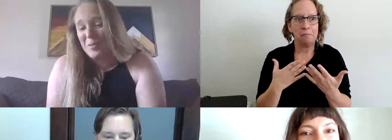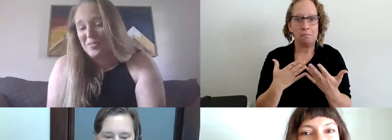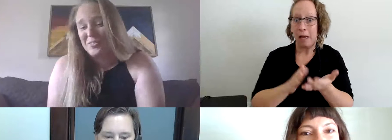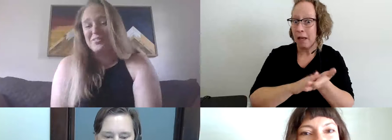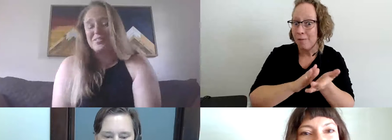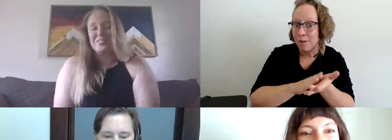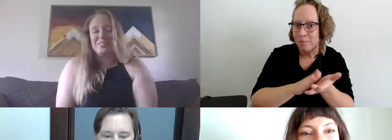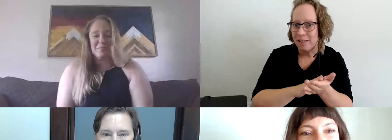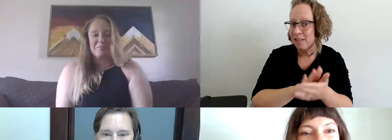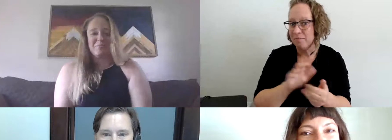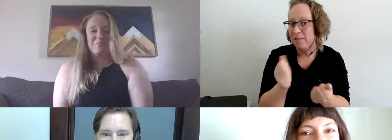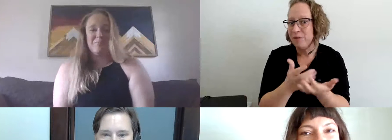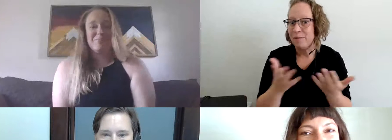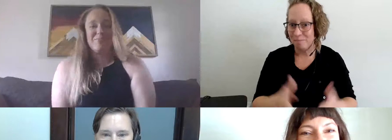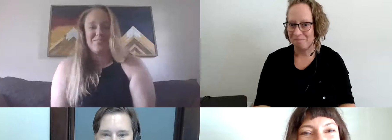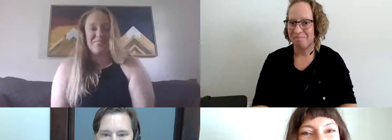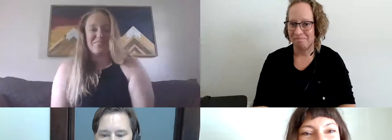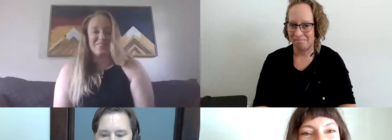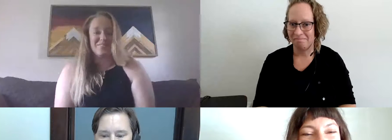compliments, and all of the above.